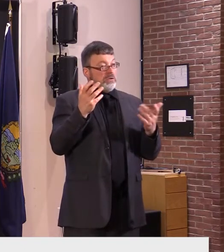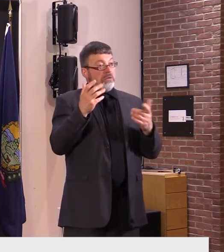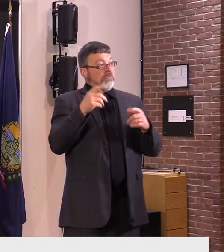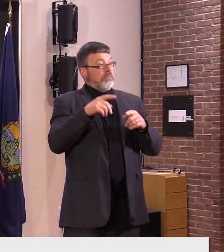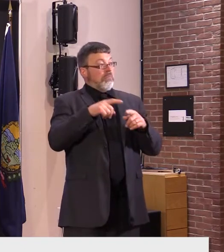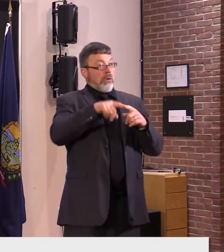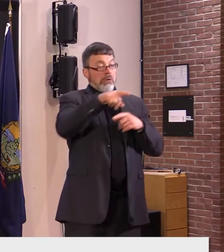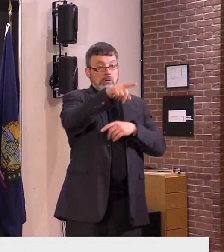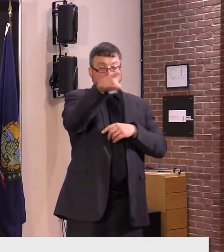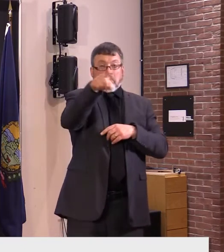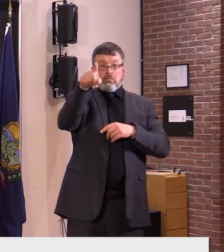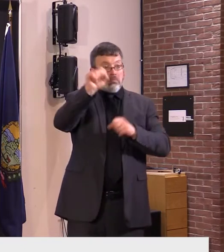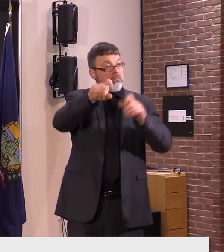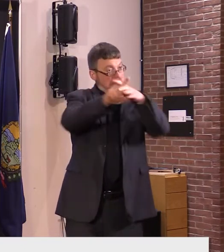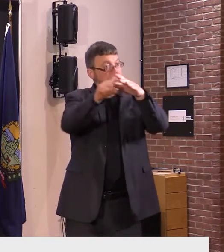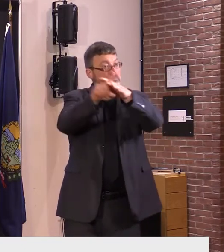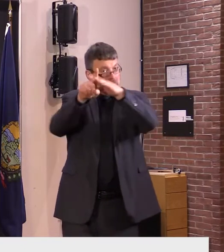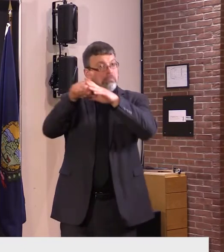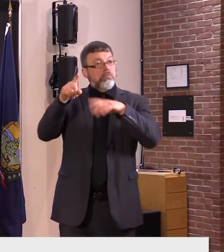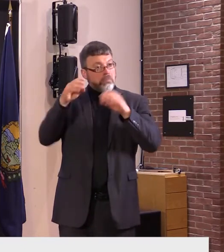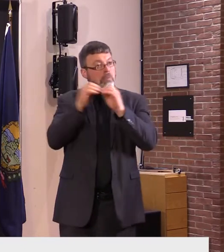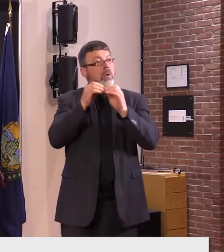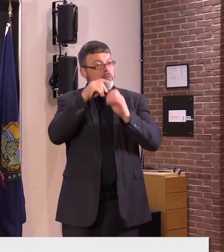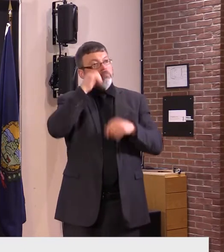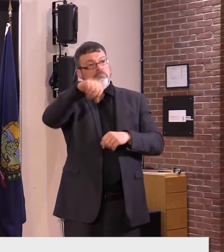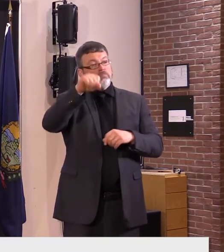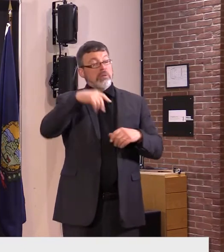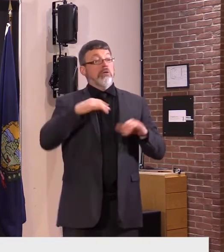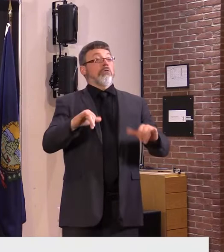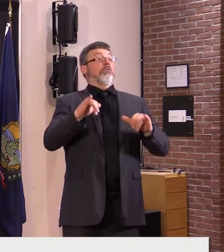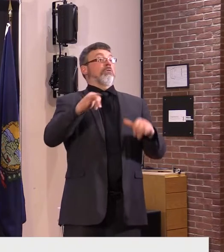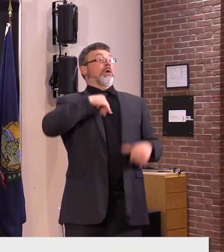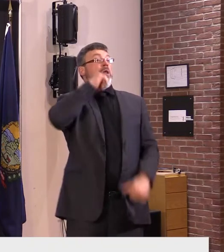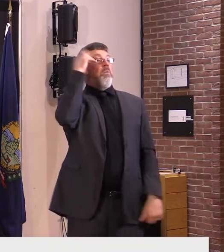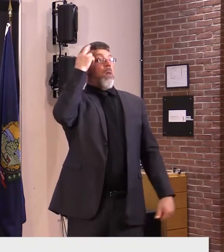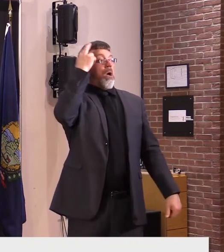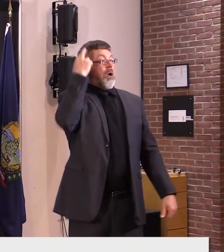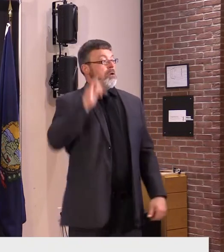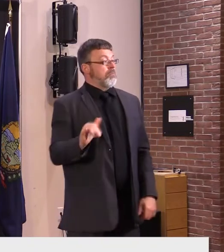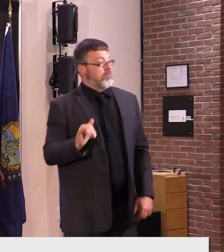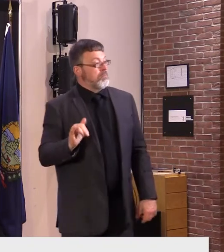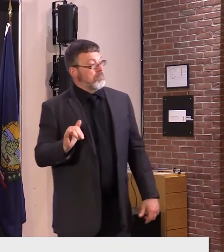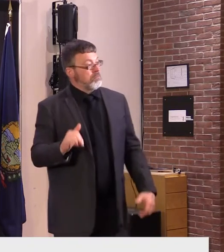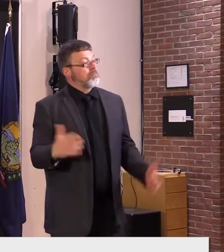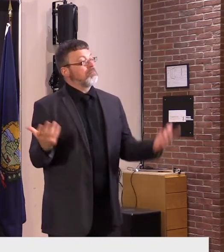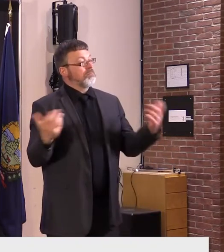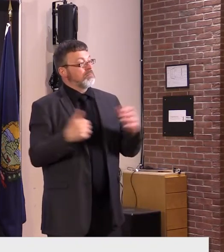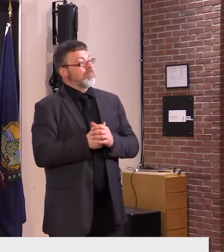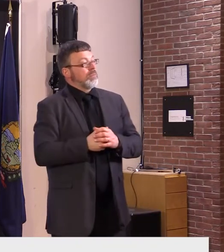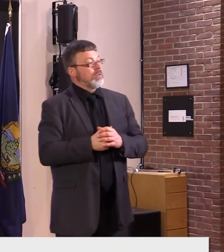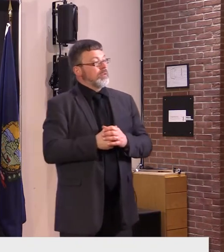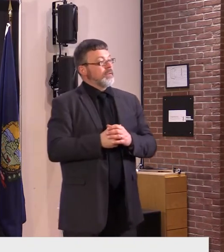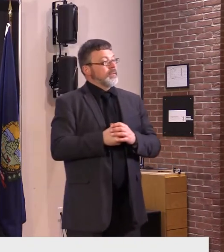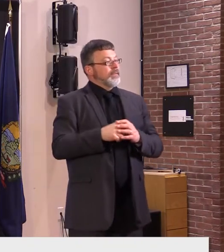the case. I'm concerned about where we're going to fill the gap in the future,